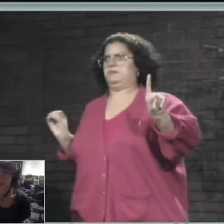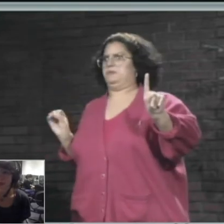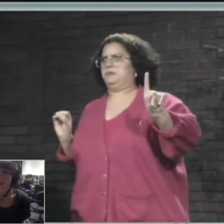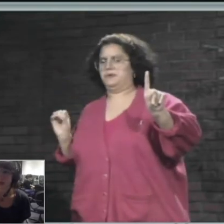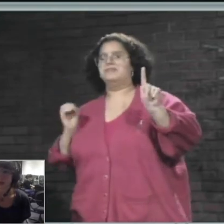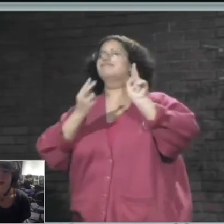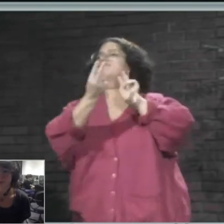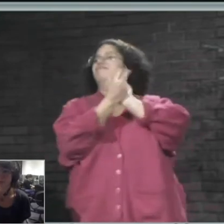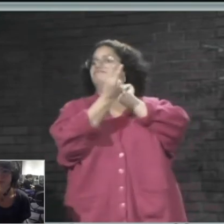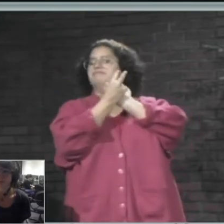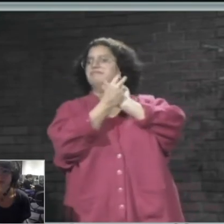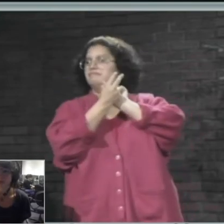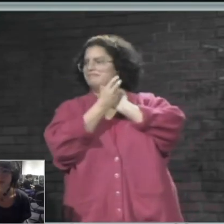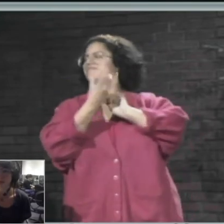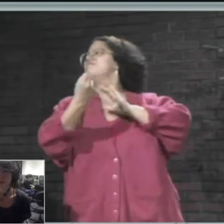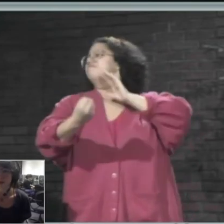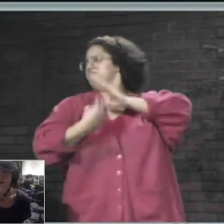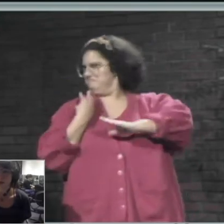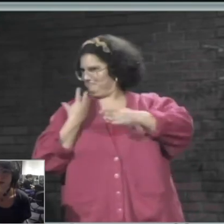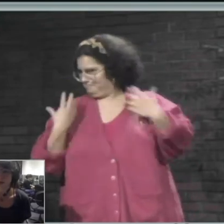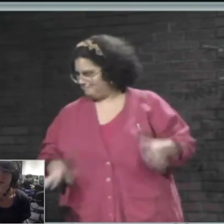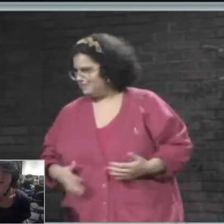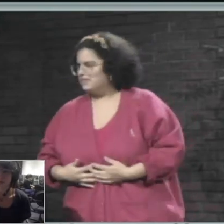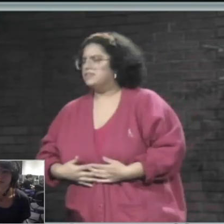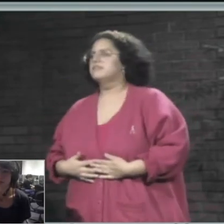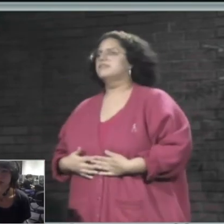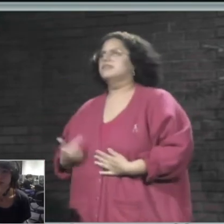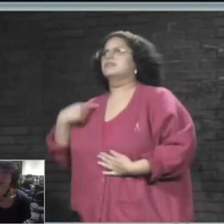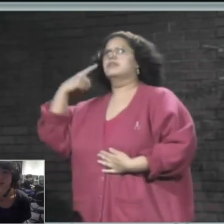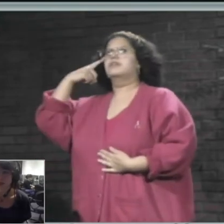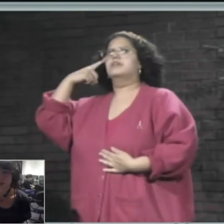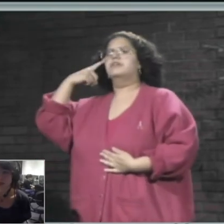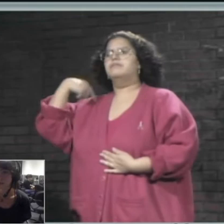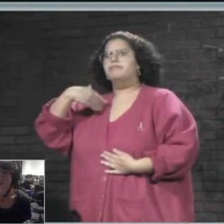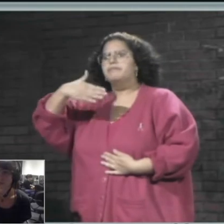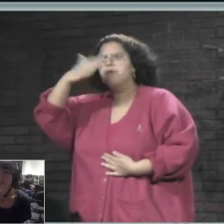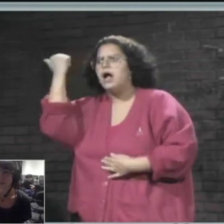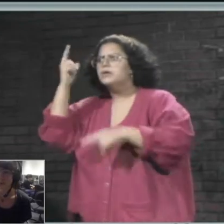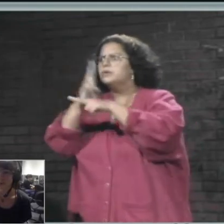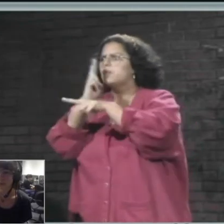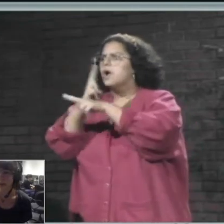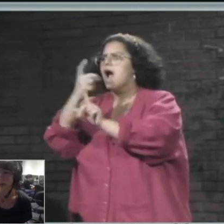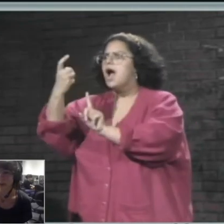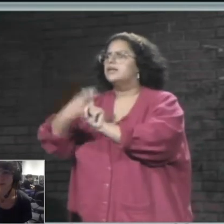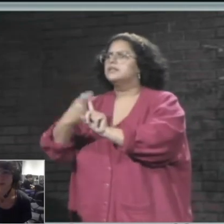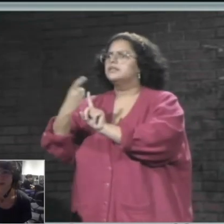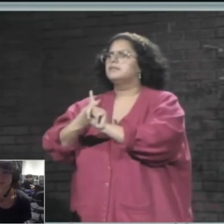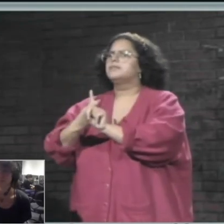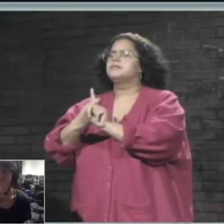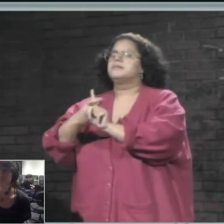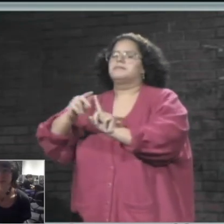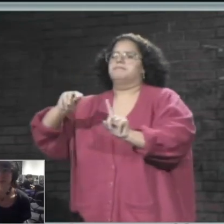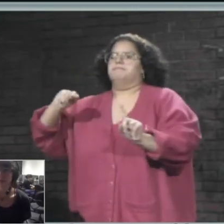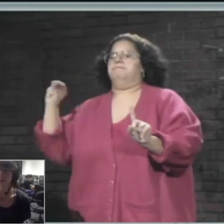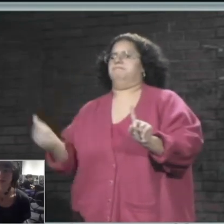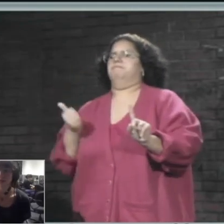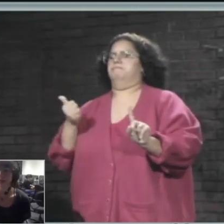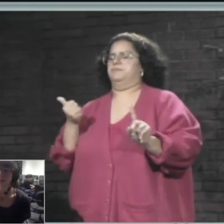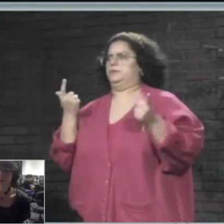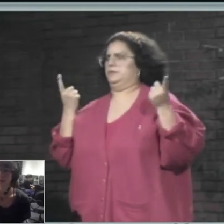and they might have not mentioned any virus that they had, but they really did have it, and so it